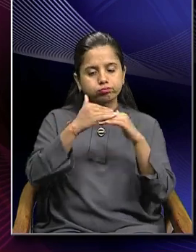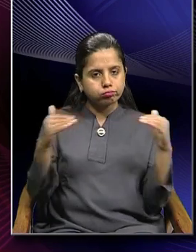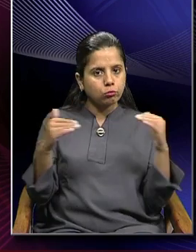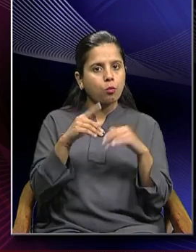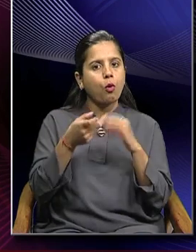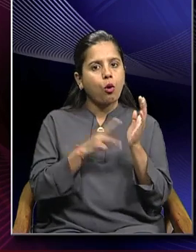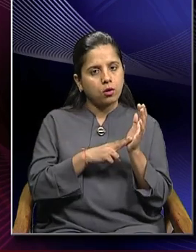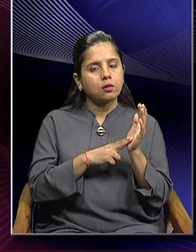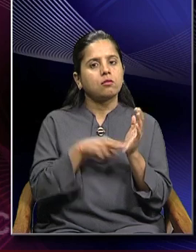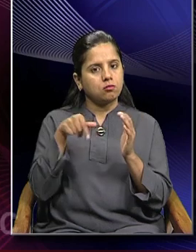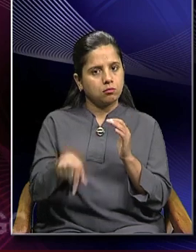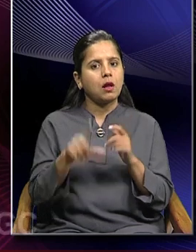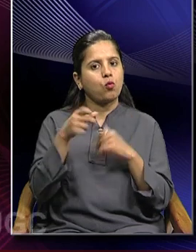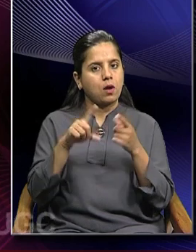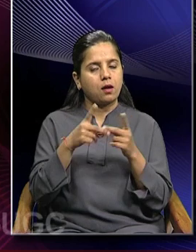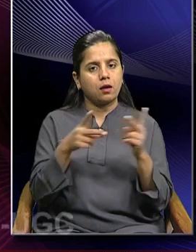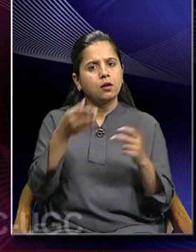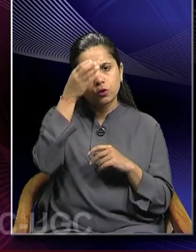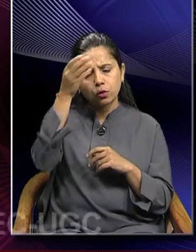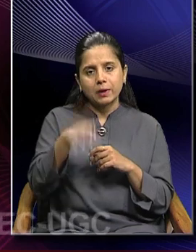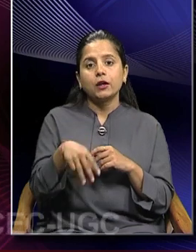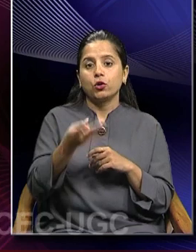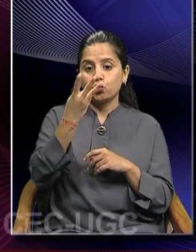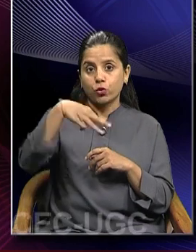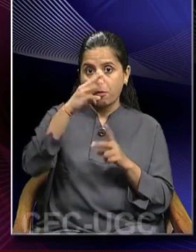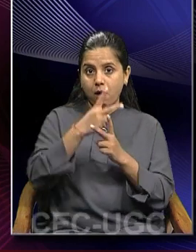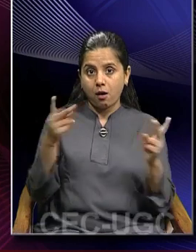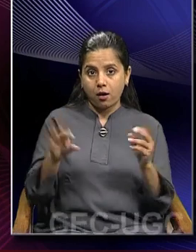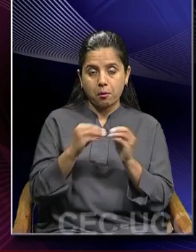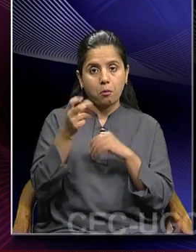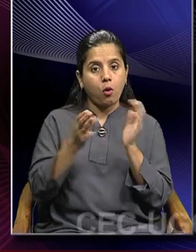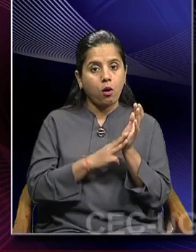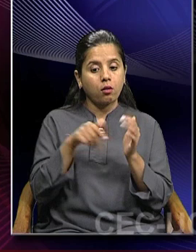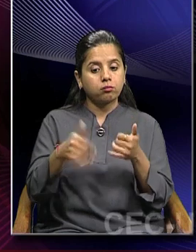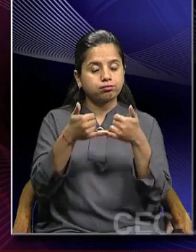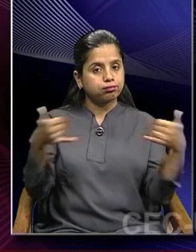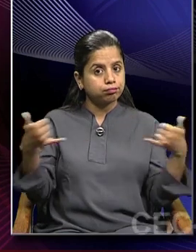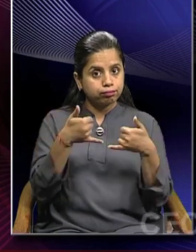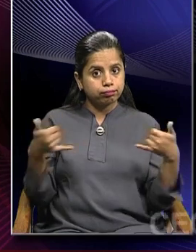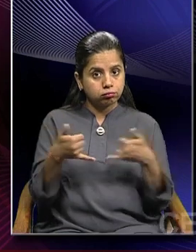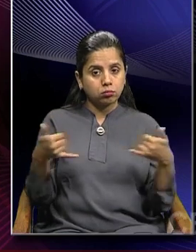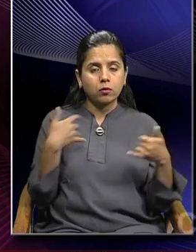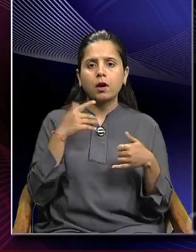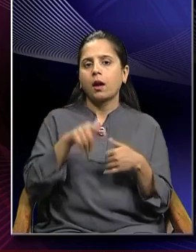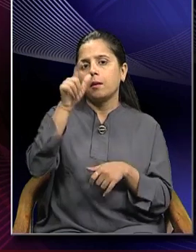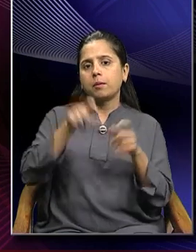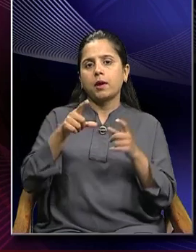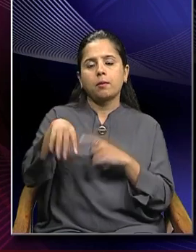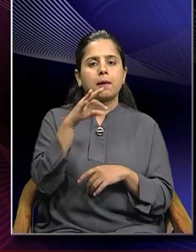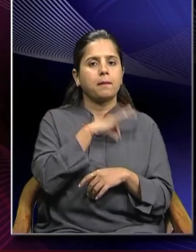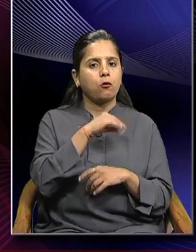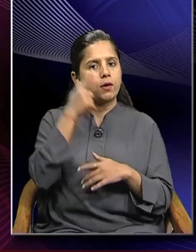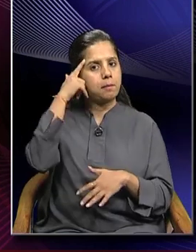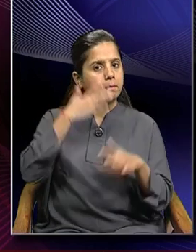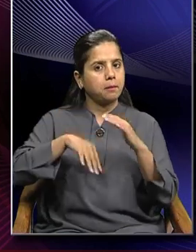vision also reflects the concept of triple bottom line, where in triple bottom line we'll talk about people, profit and